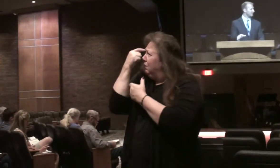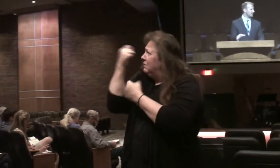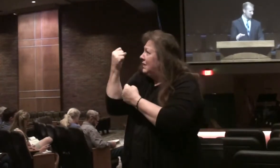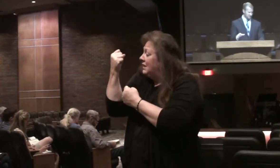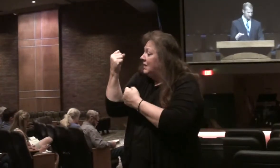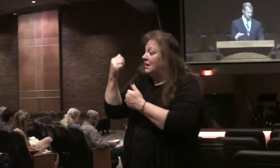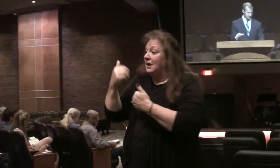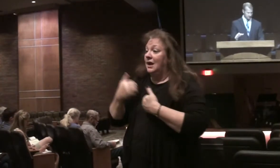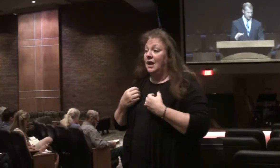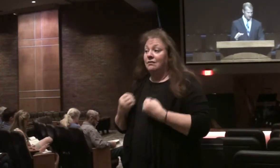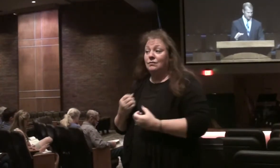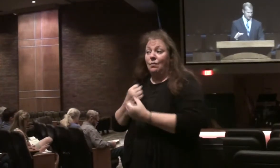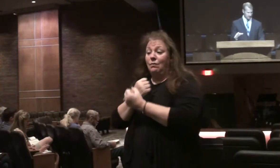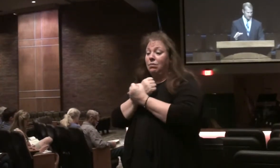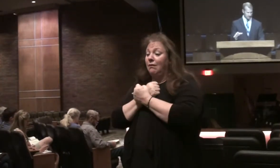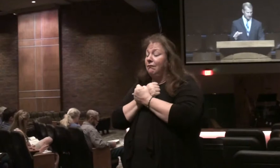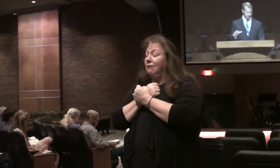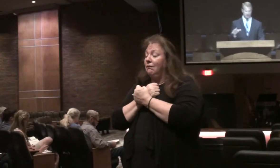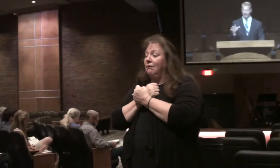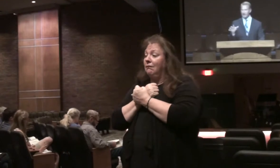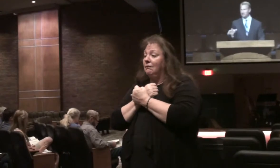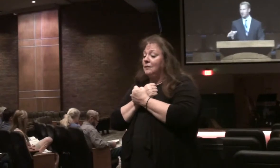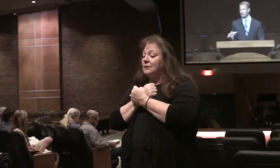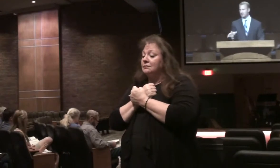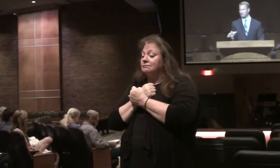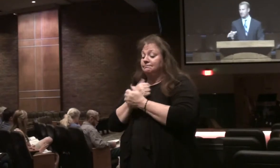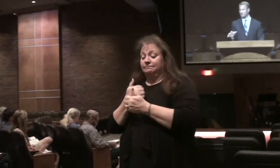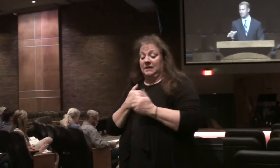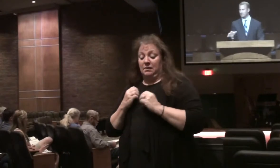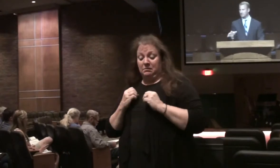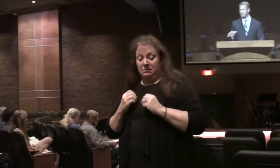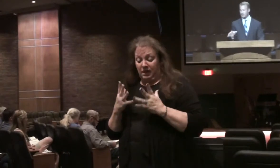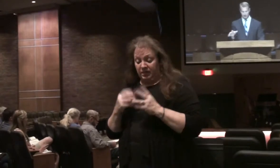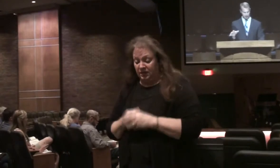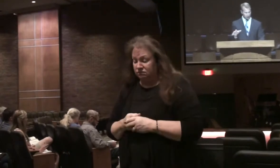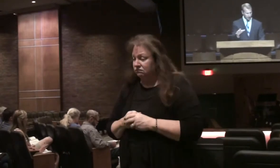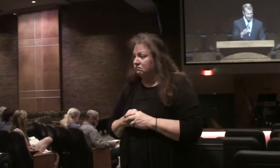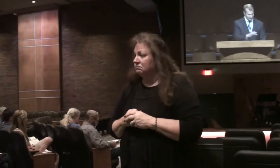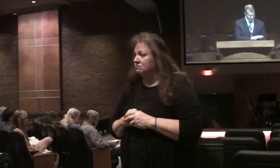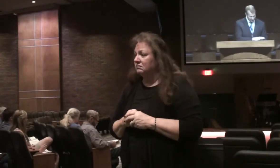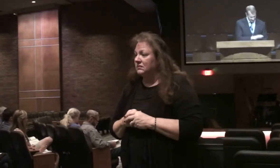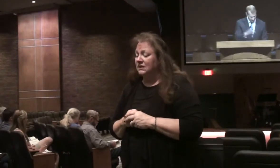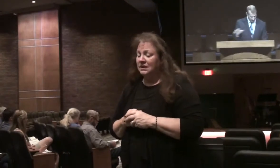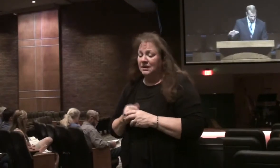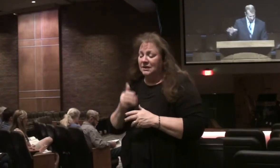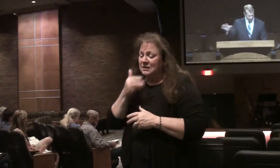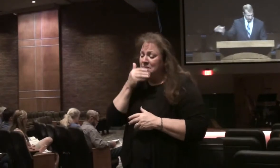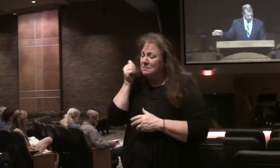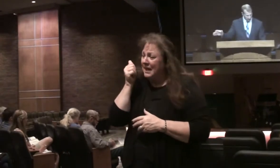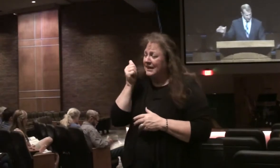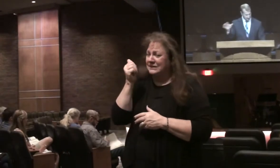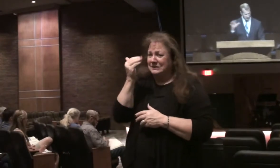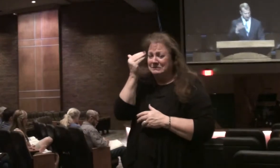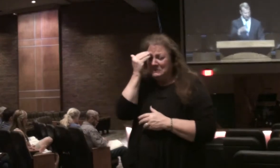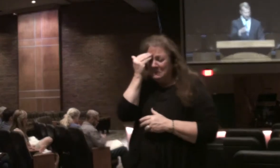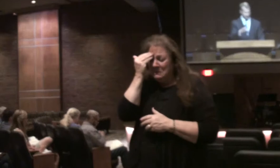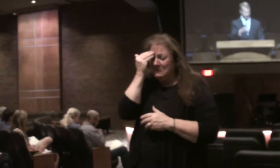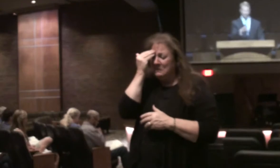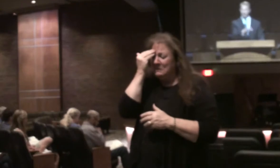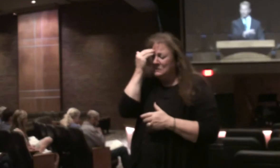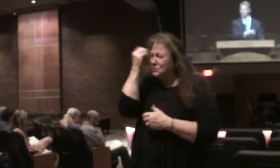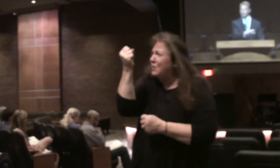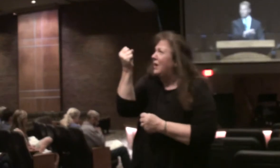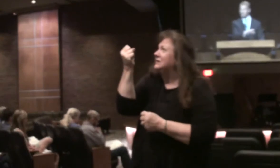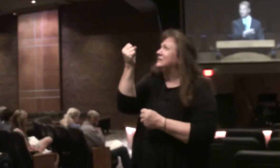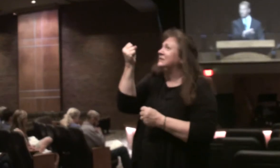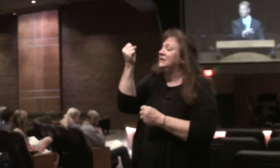not have love, he says, I am nothing. The greatest gifts of prophecy, knowledge, faith,